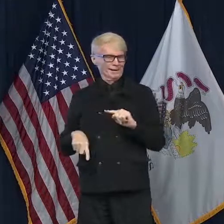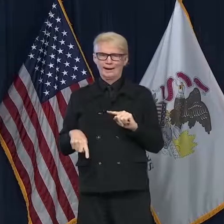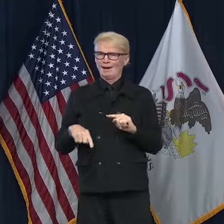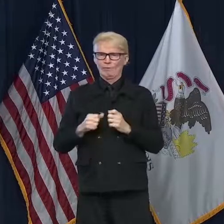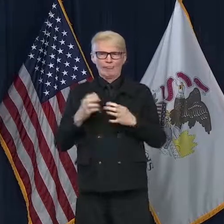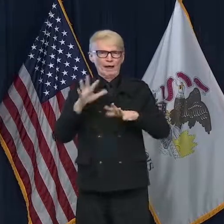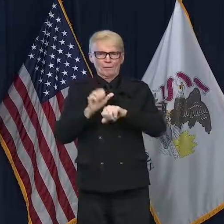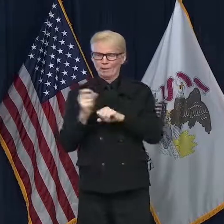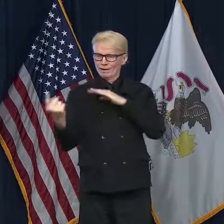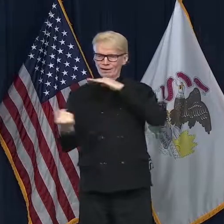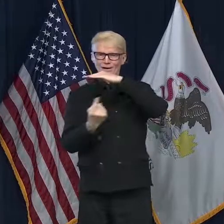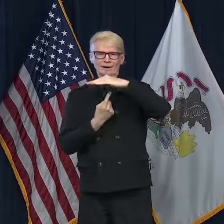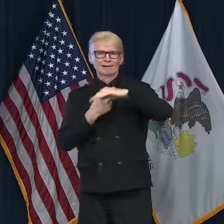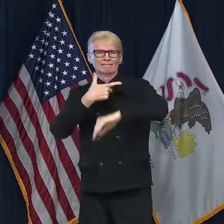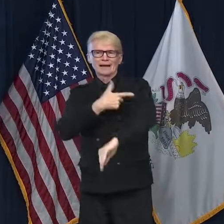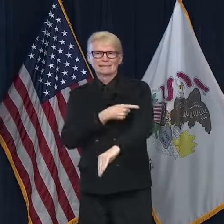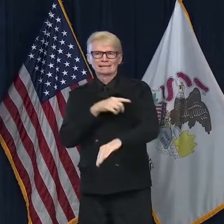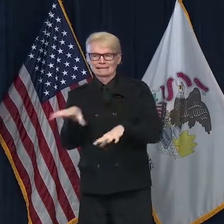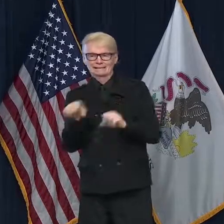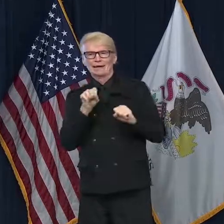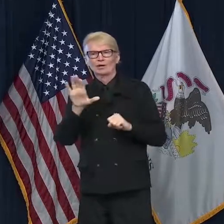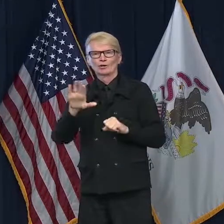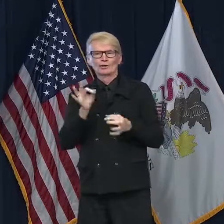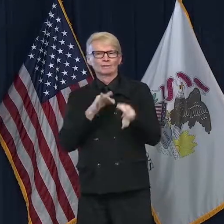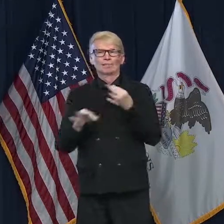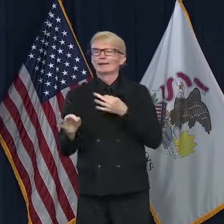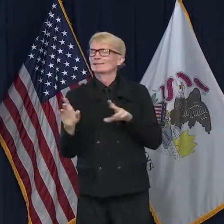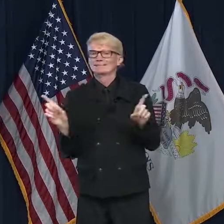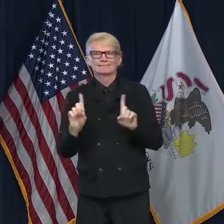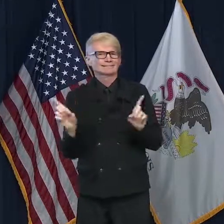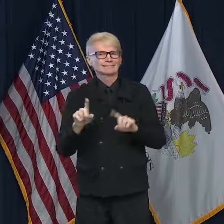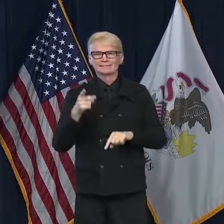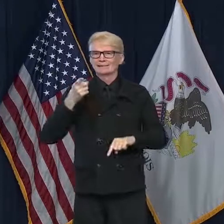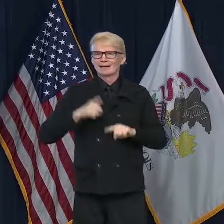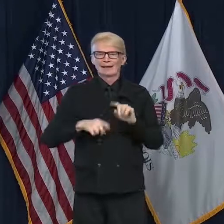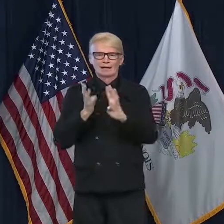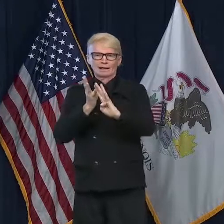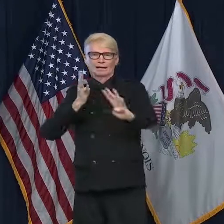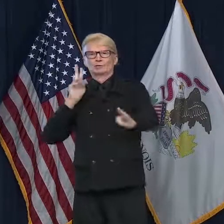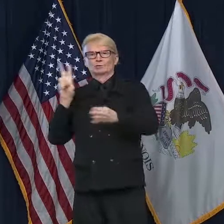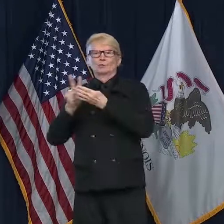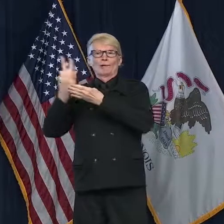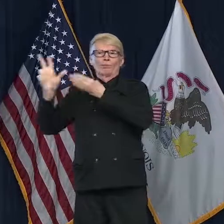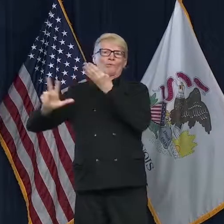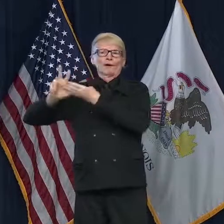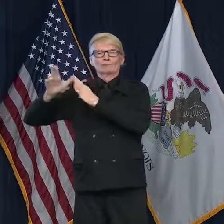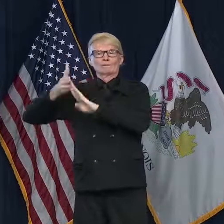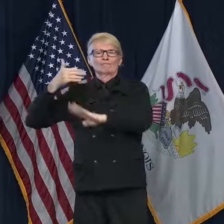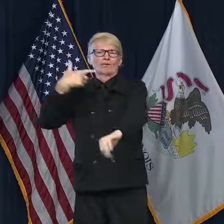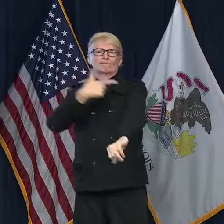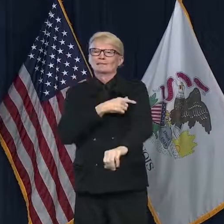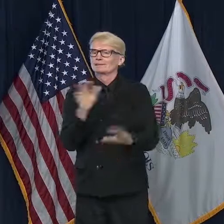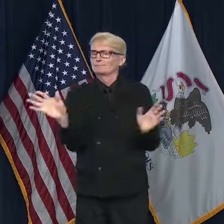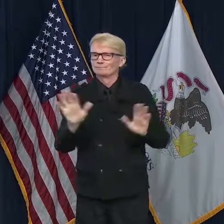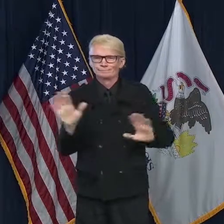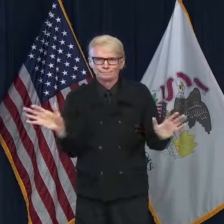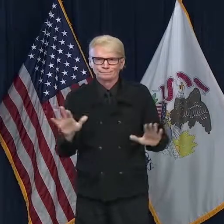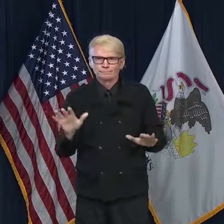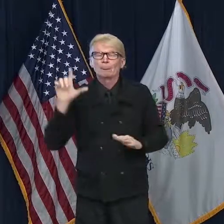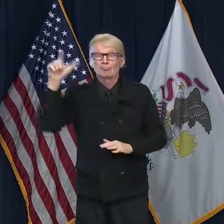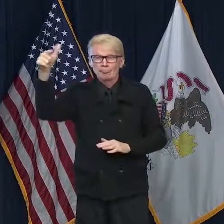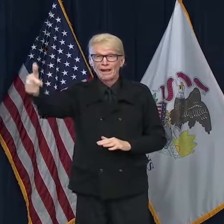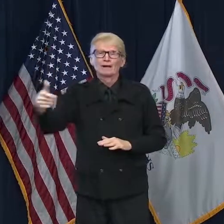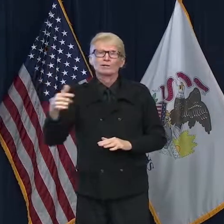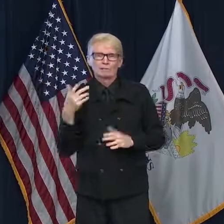and take your vaccine, so you don't have to queue up or be waiting in line for hours before your time. I think people will get to know that as we move forward,